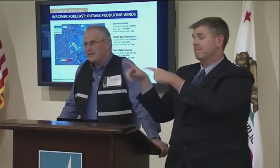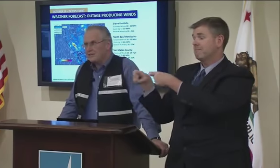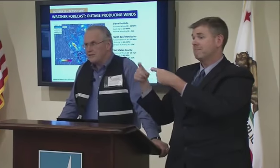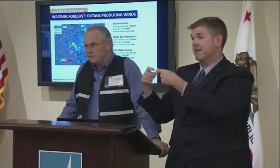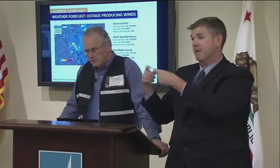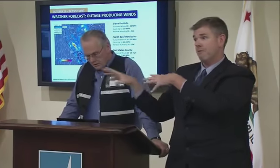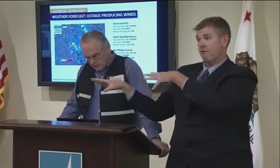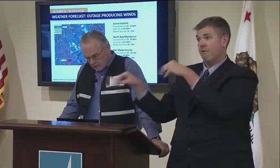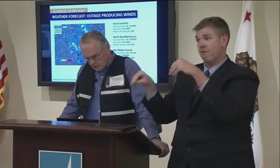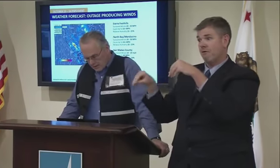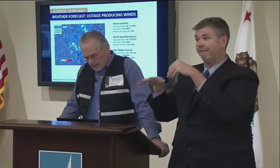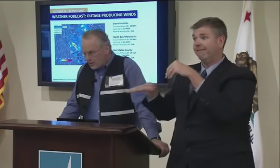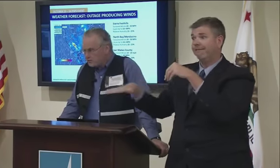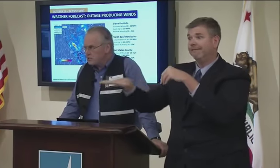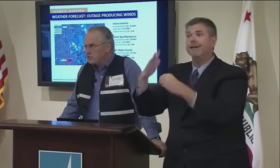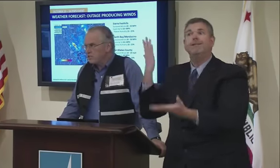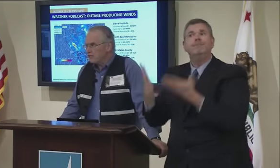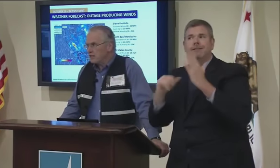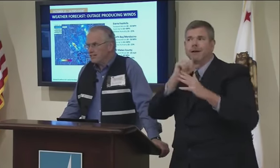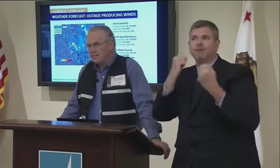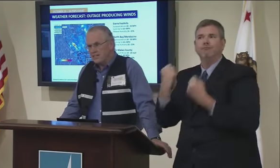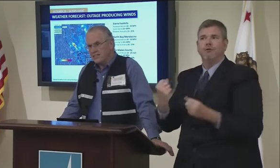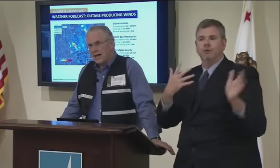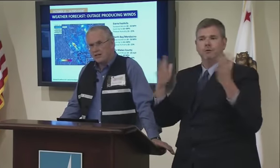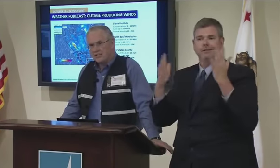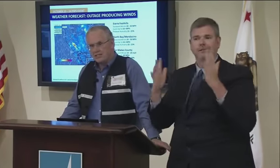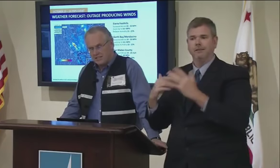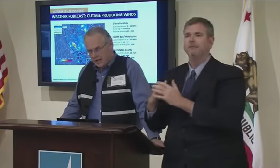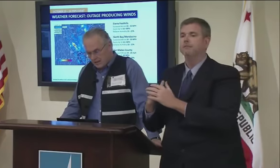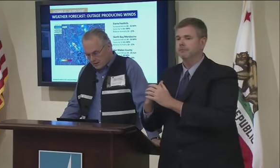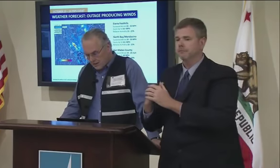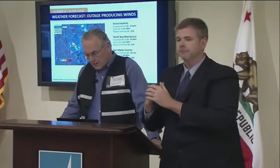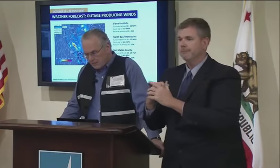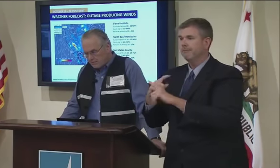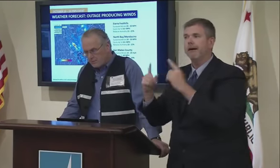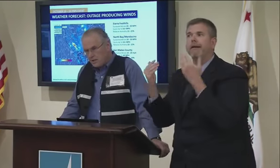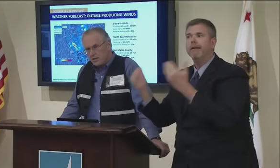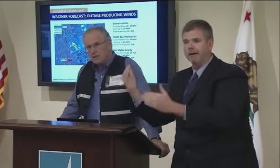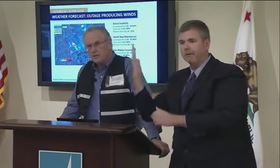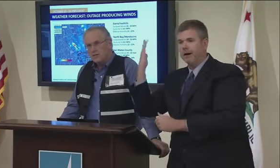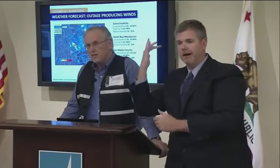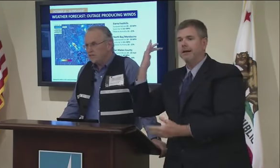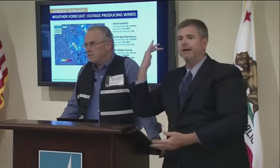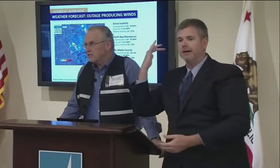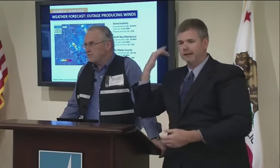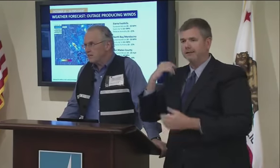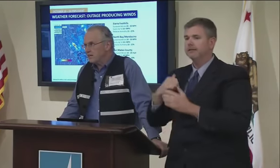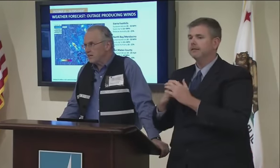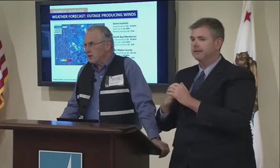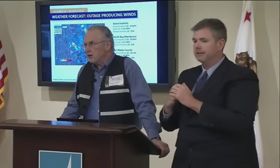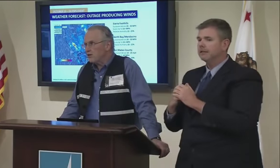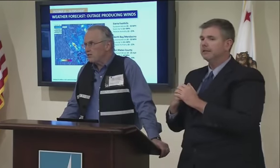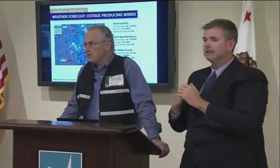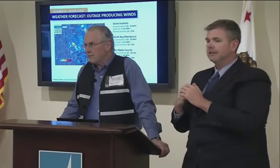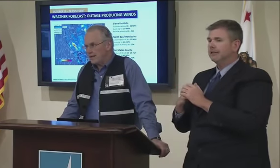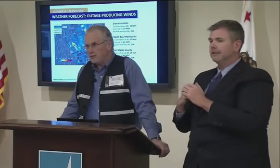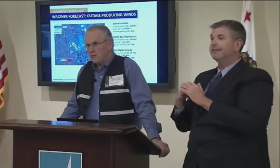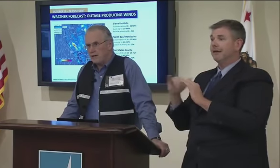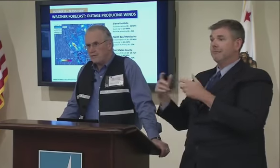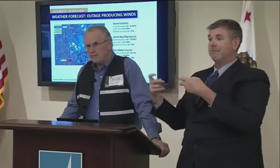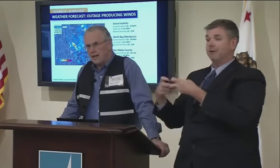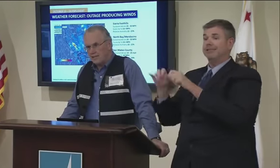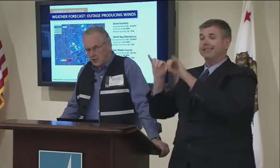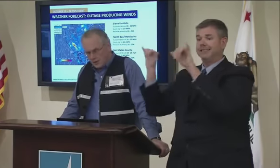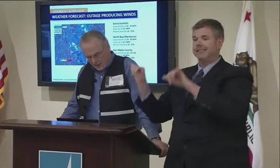working together to provide electricity across cities, counties, and the entire state. So think of the system as a large